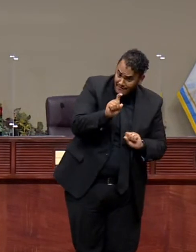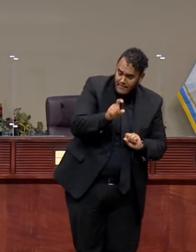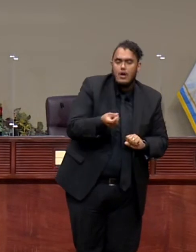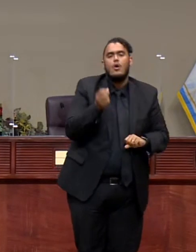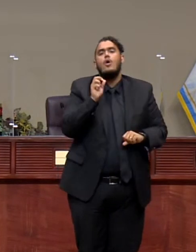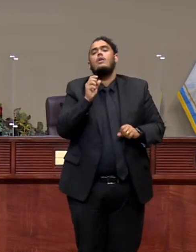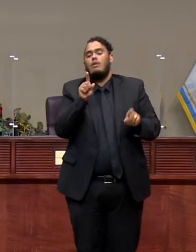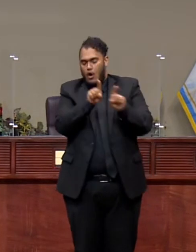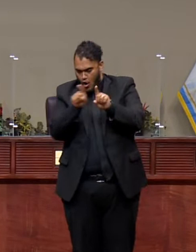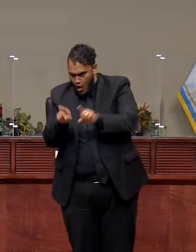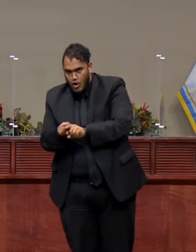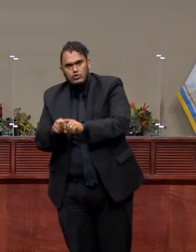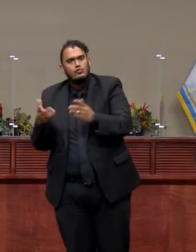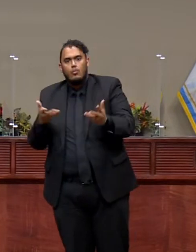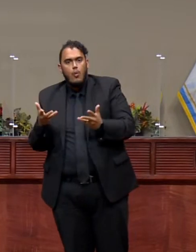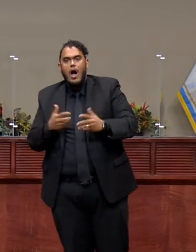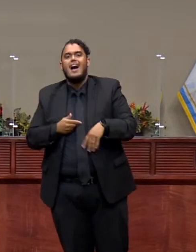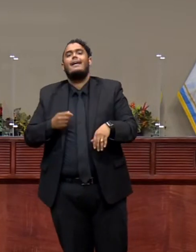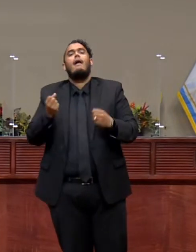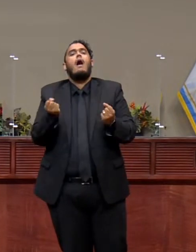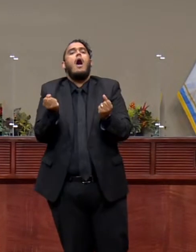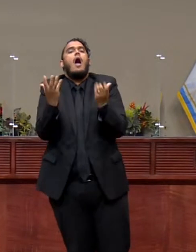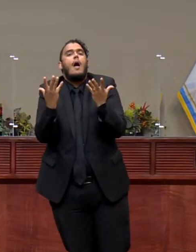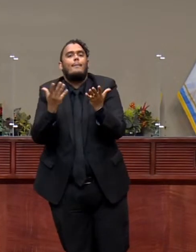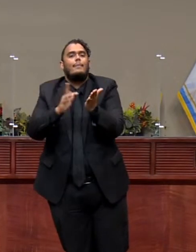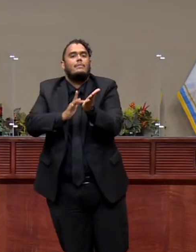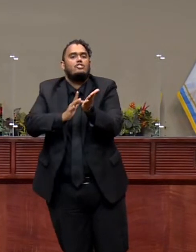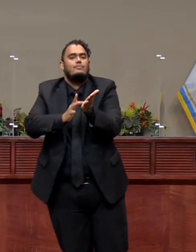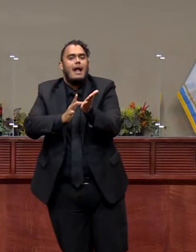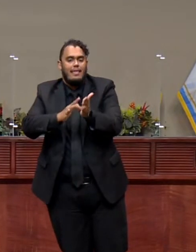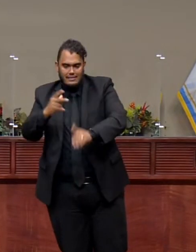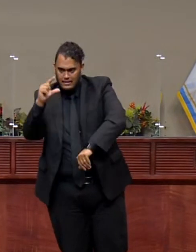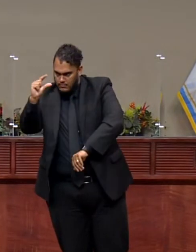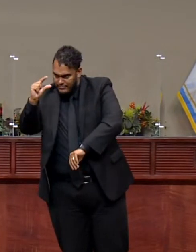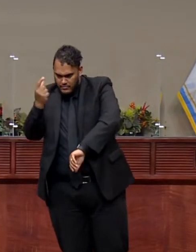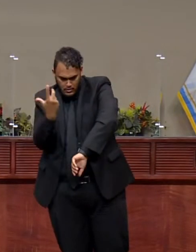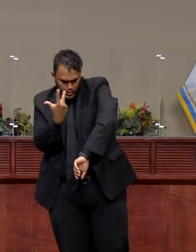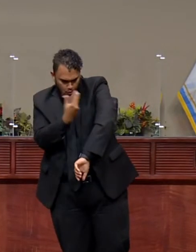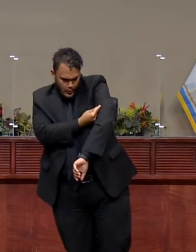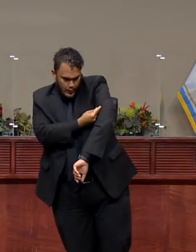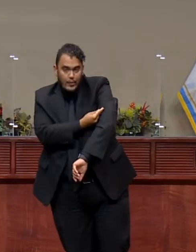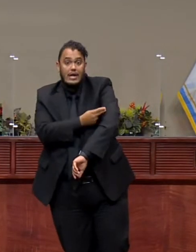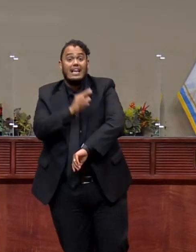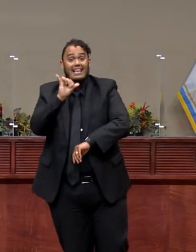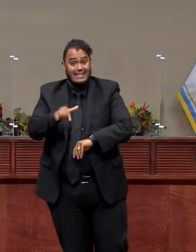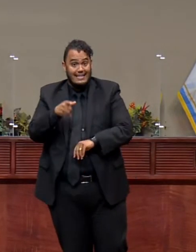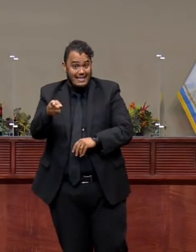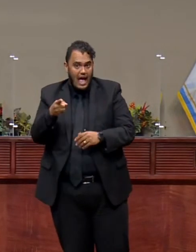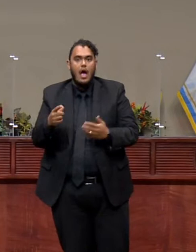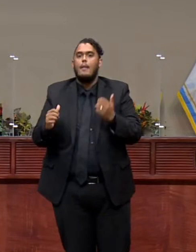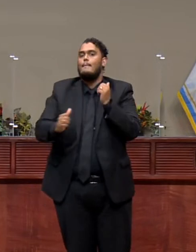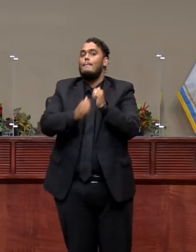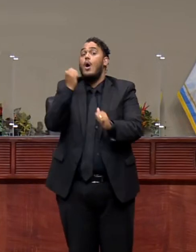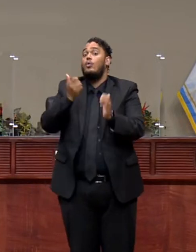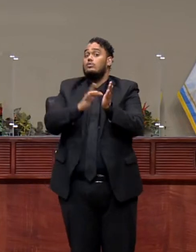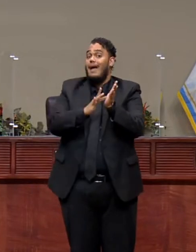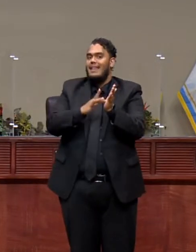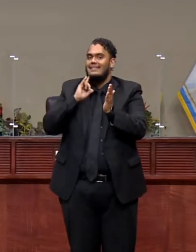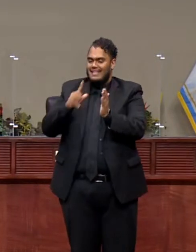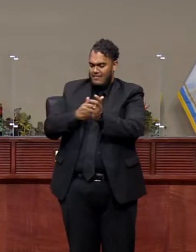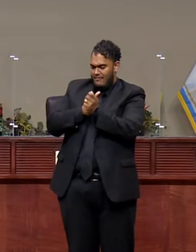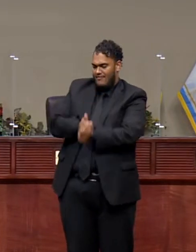less? So in many cases, medications are gauged by weight, by body weight.